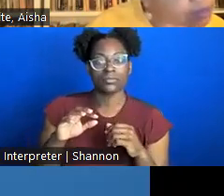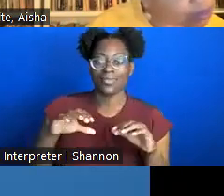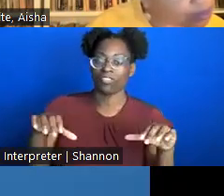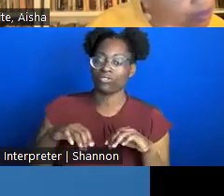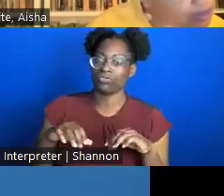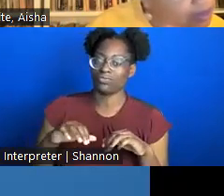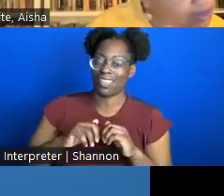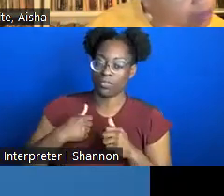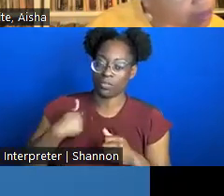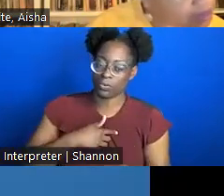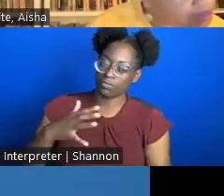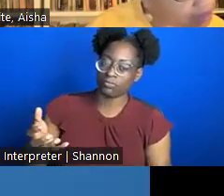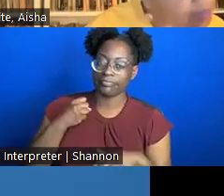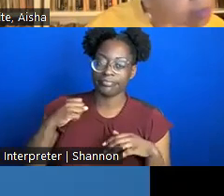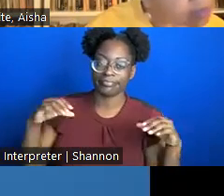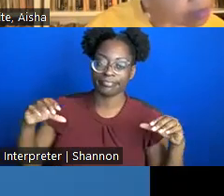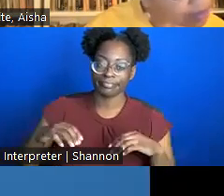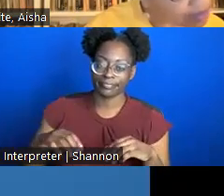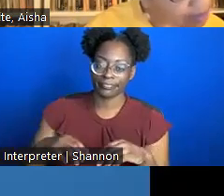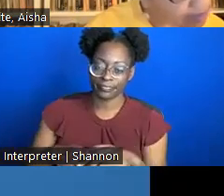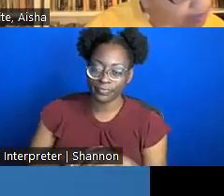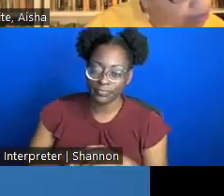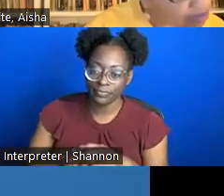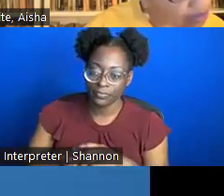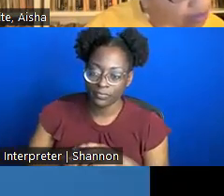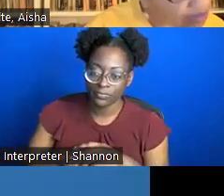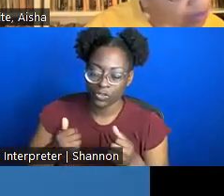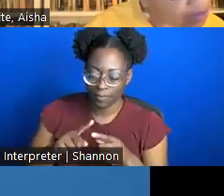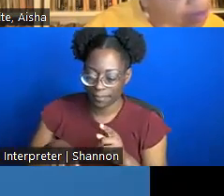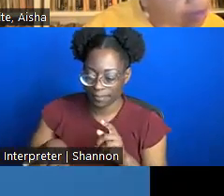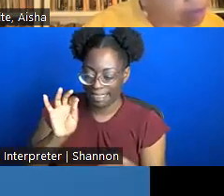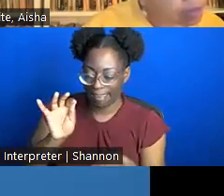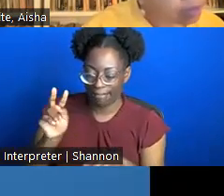action. So let's see. Where is my final question?